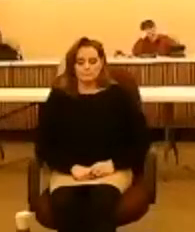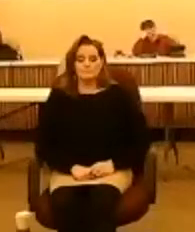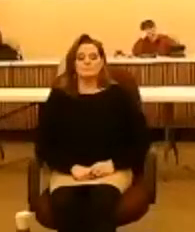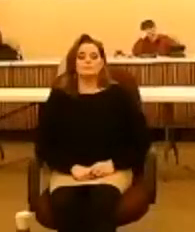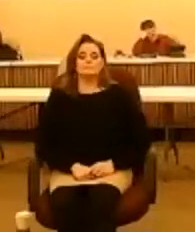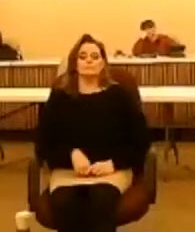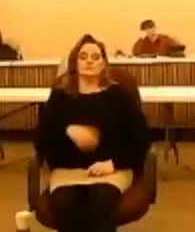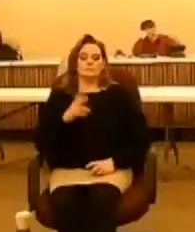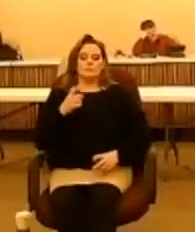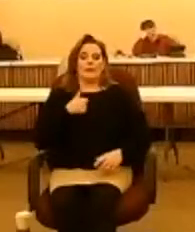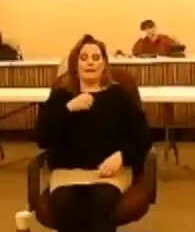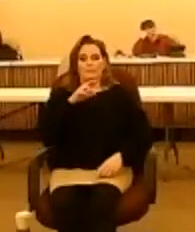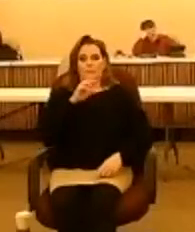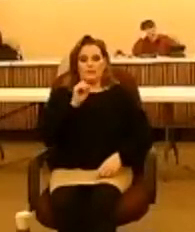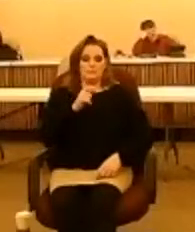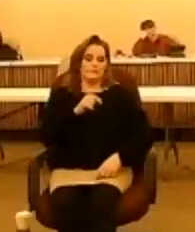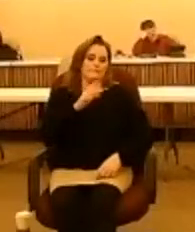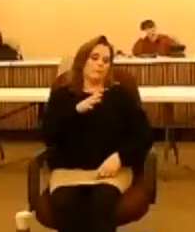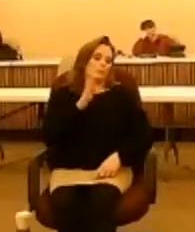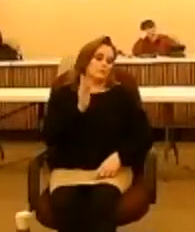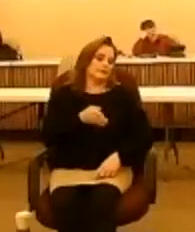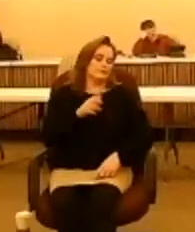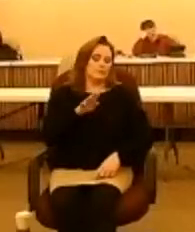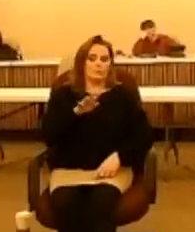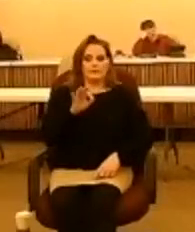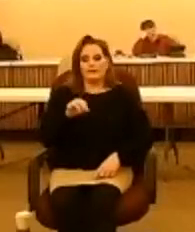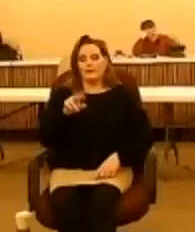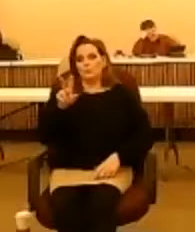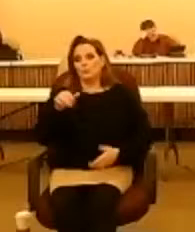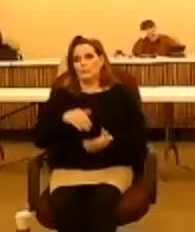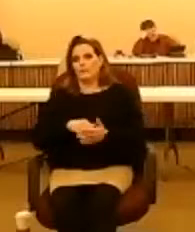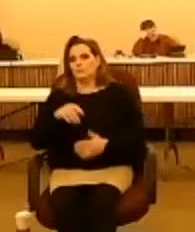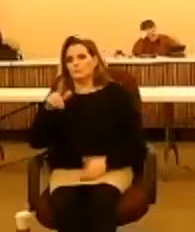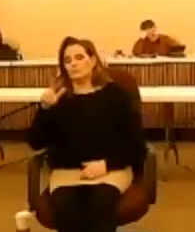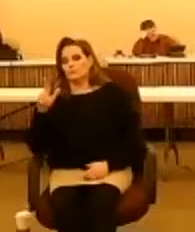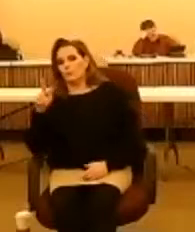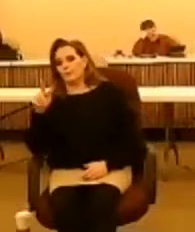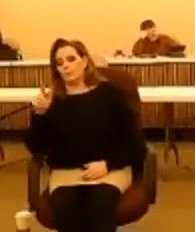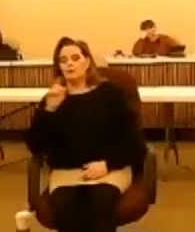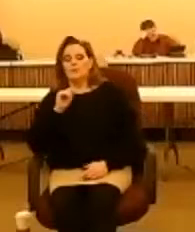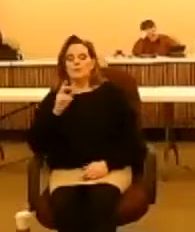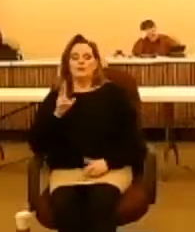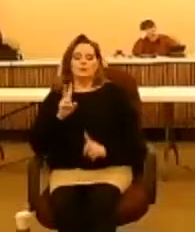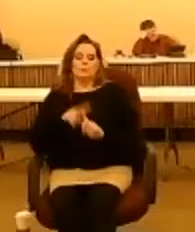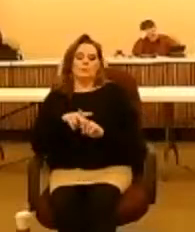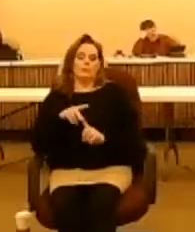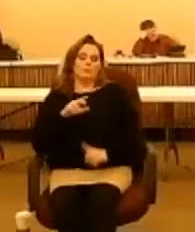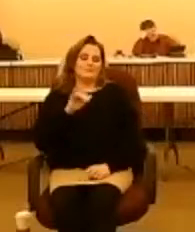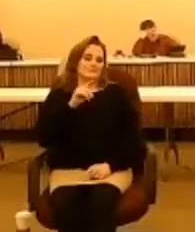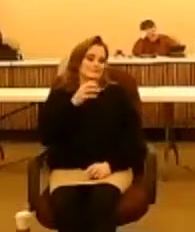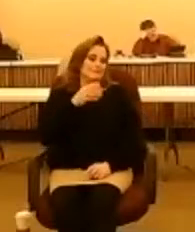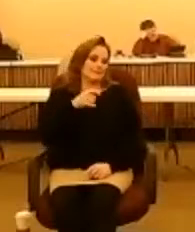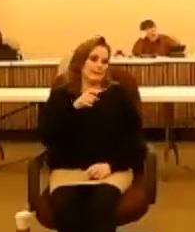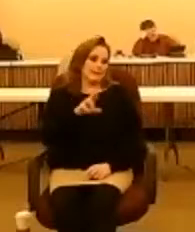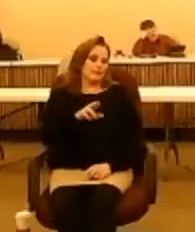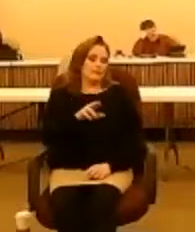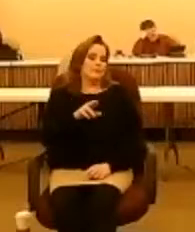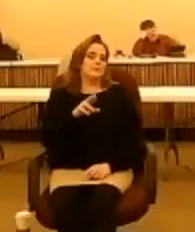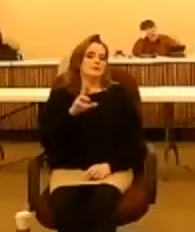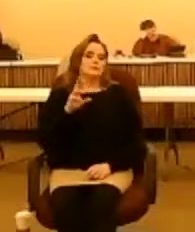Fellow board members, I have resolution 4-49, 2021 to appoint Tyler J. Keller to the Historic Site